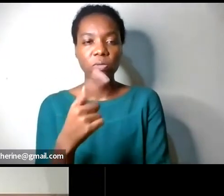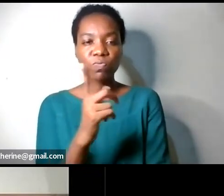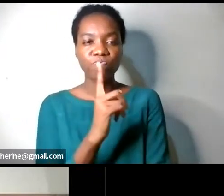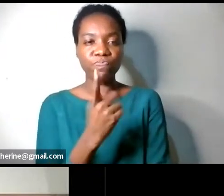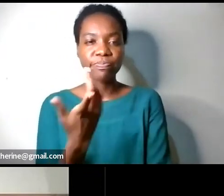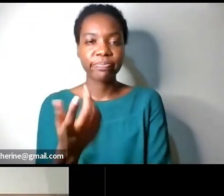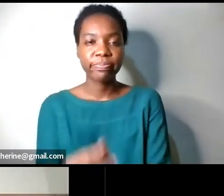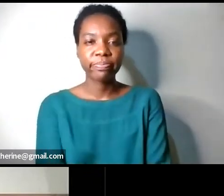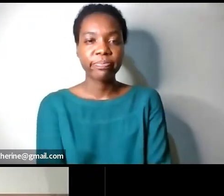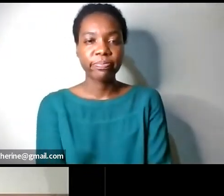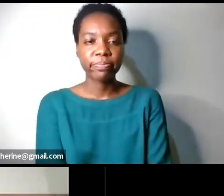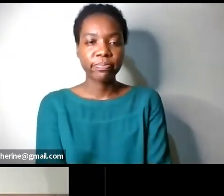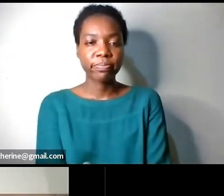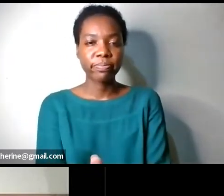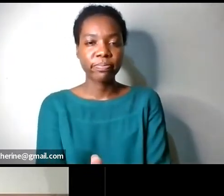blurring.